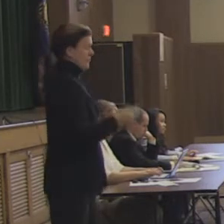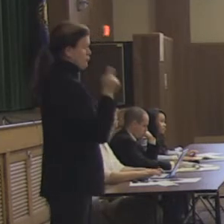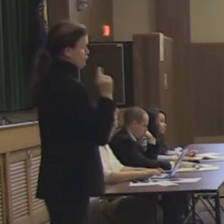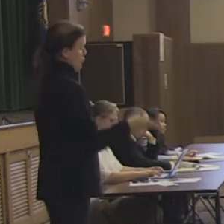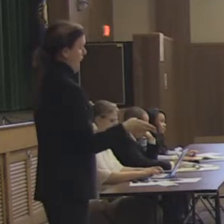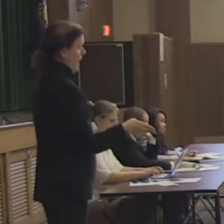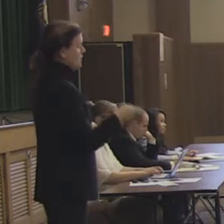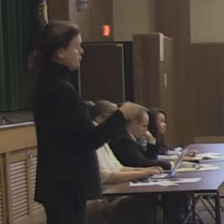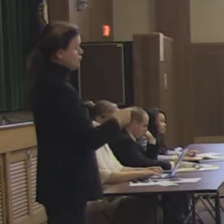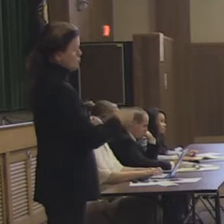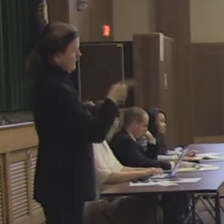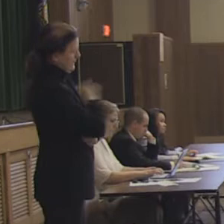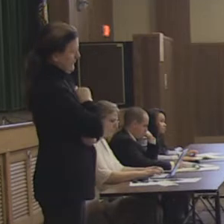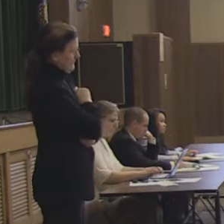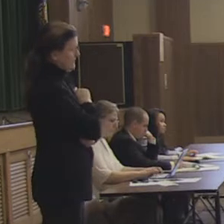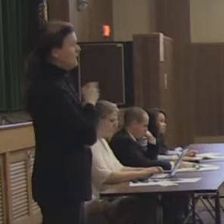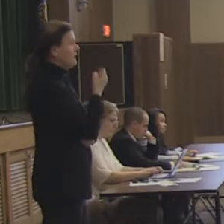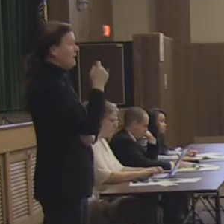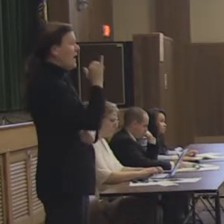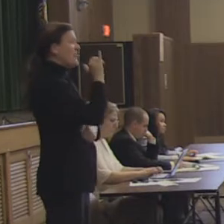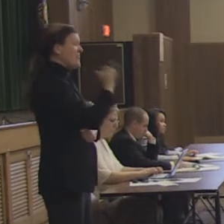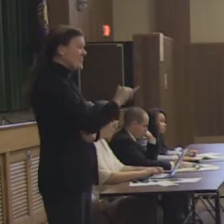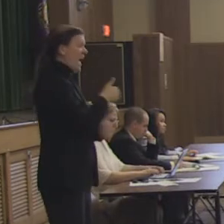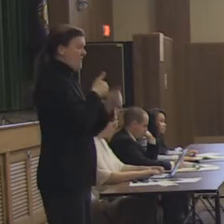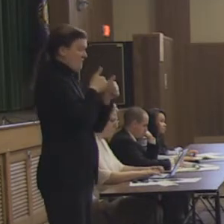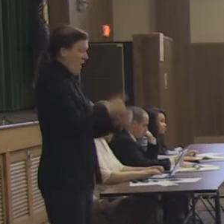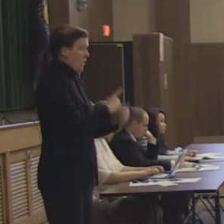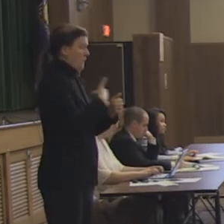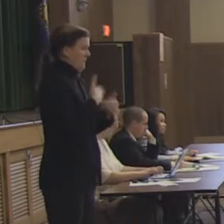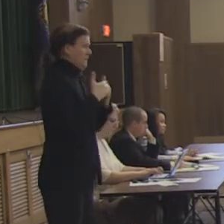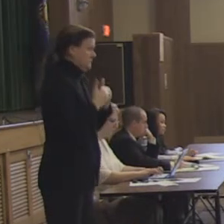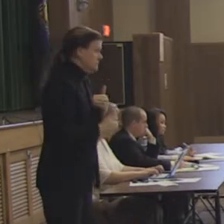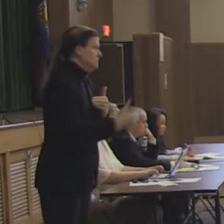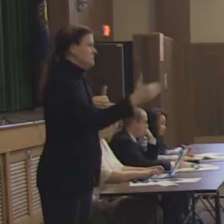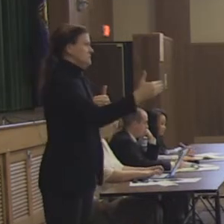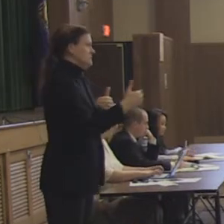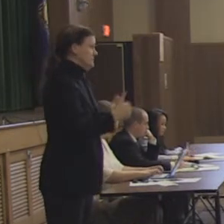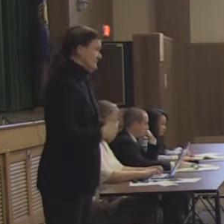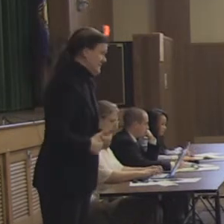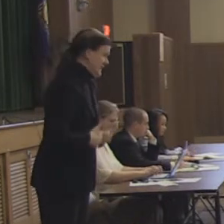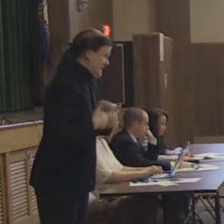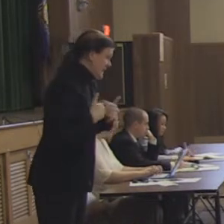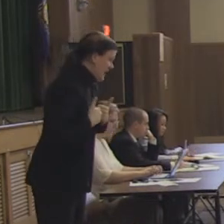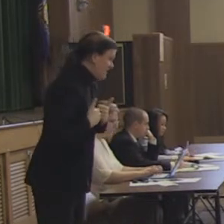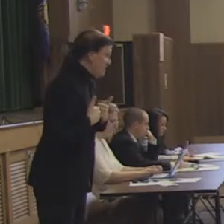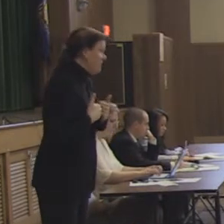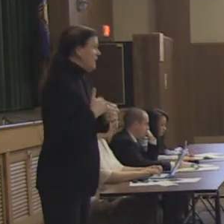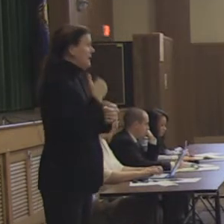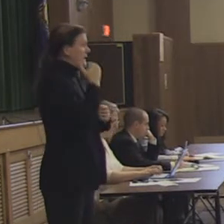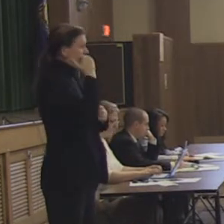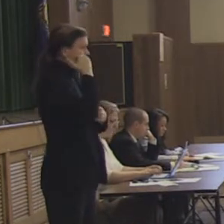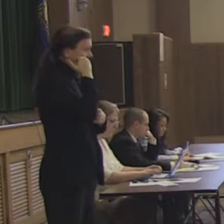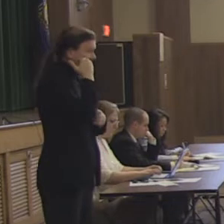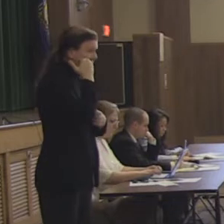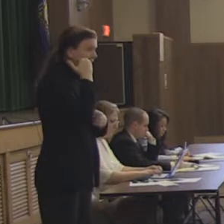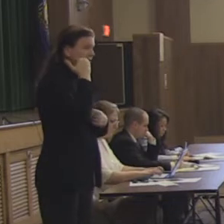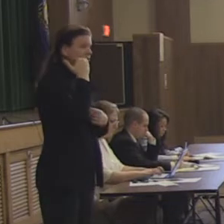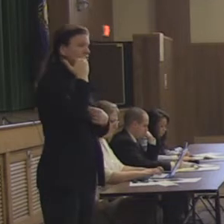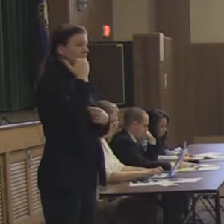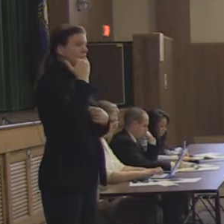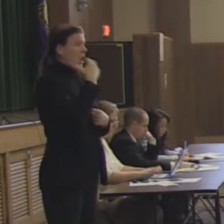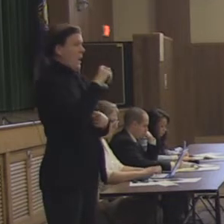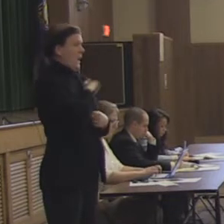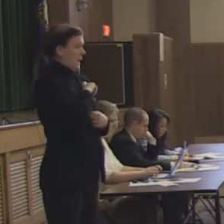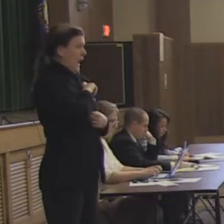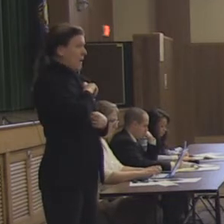is, this could still follow these days where when a cop pulls a person with a disability over,